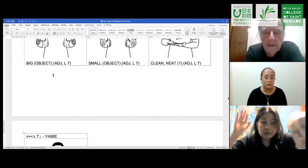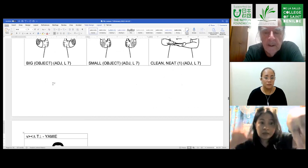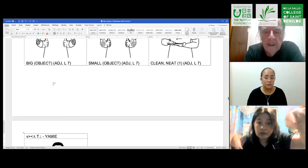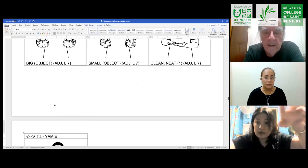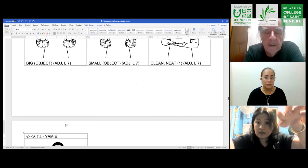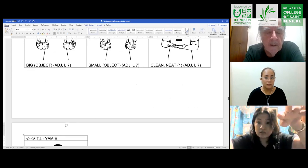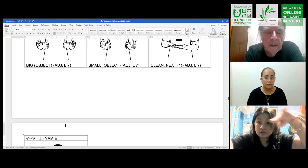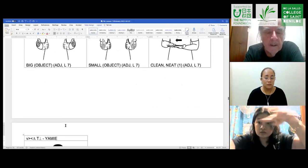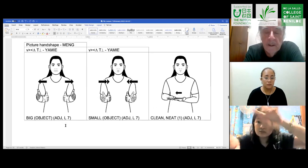Yeah.